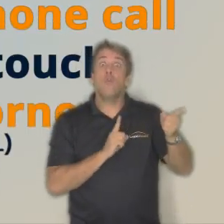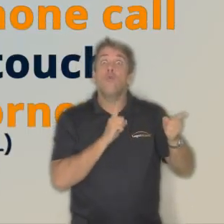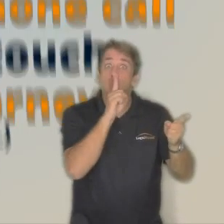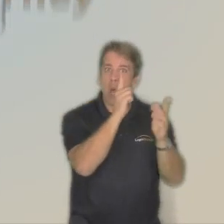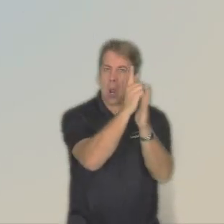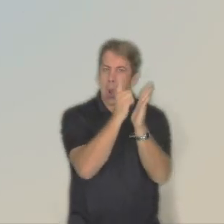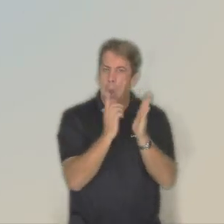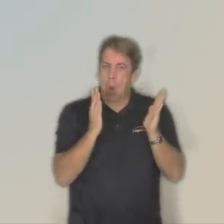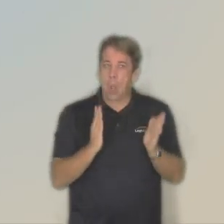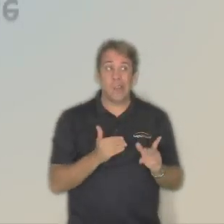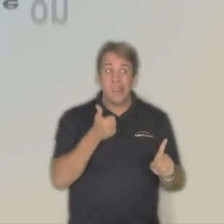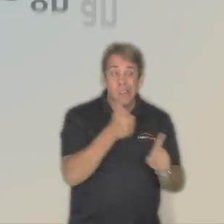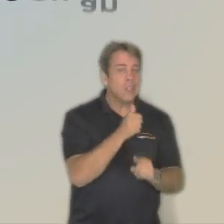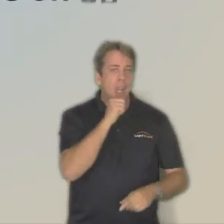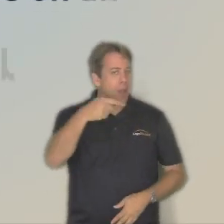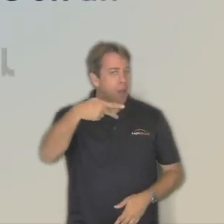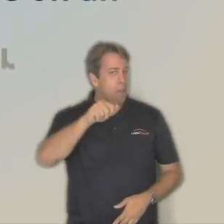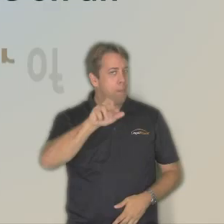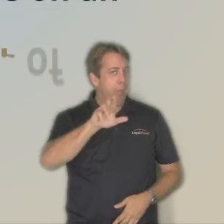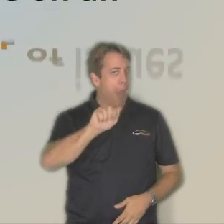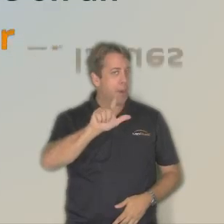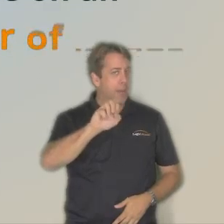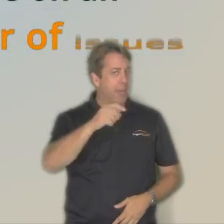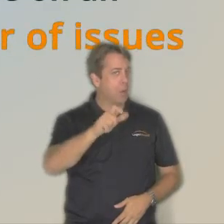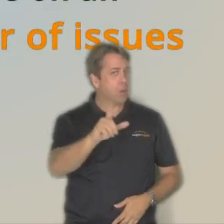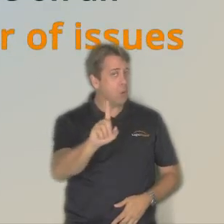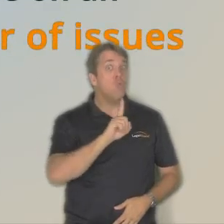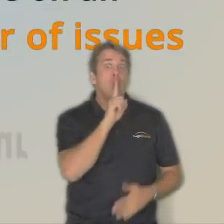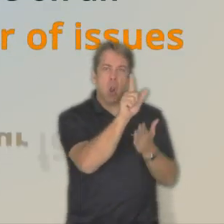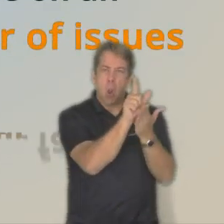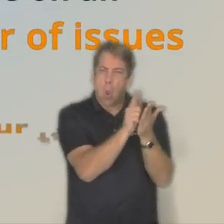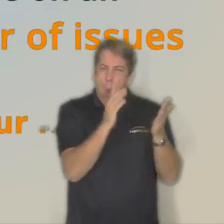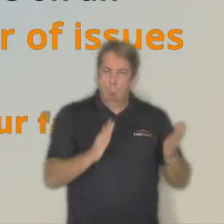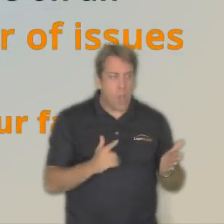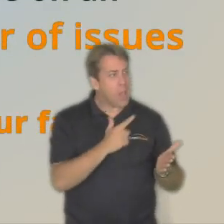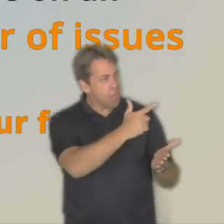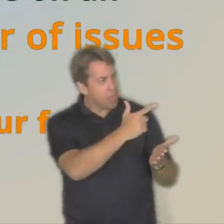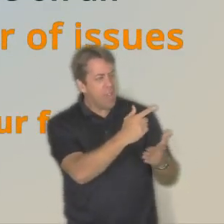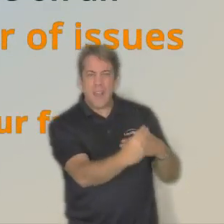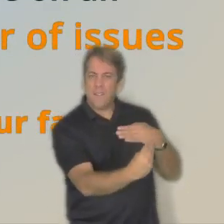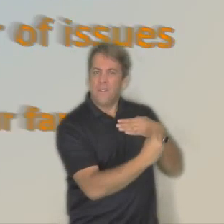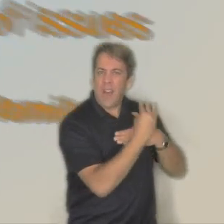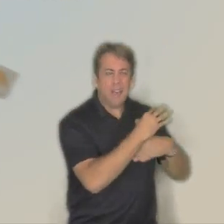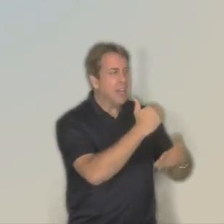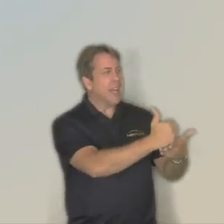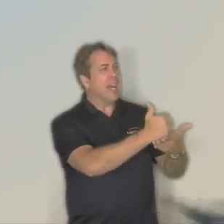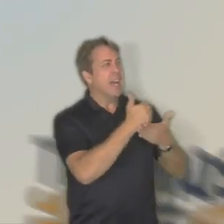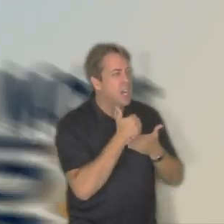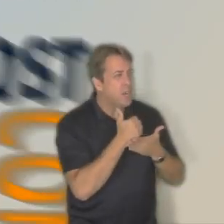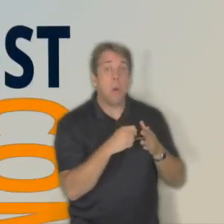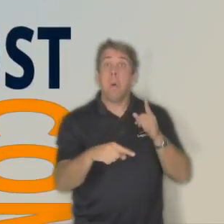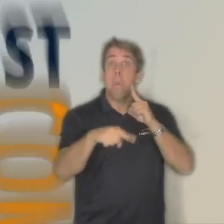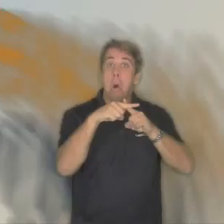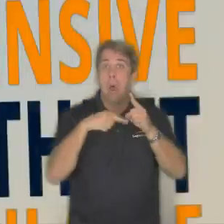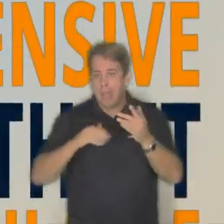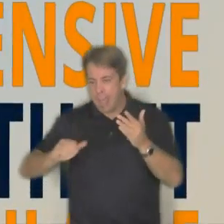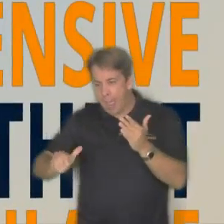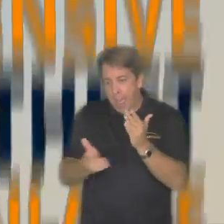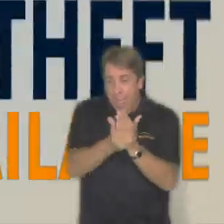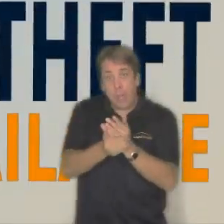paralegal, who will provide legal advice on an unlimited number of issues to help protect you and your family. Additionally, we provide the